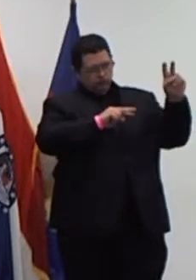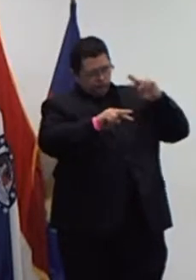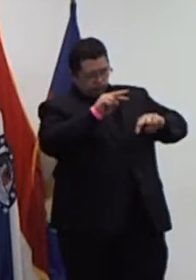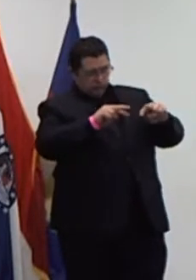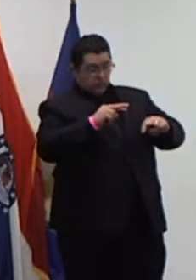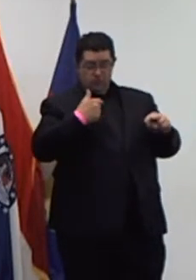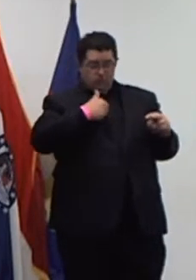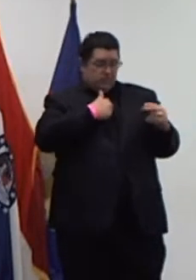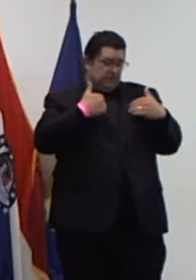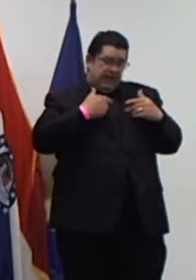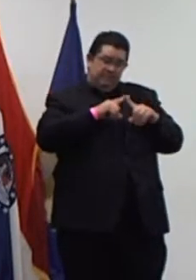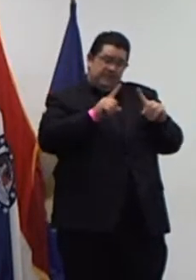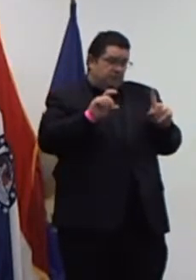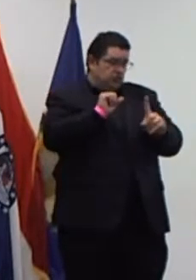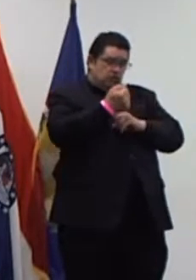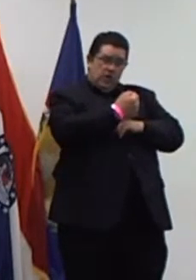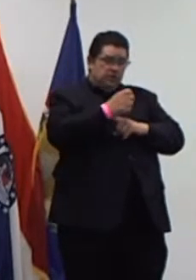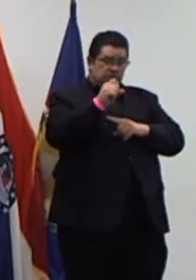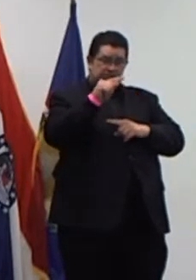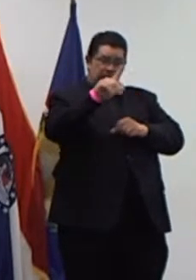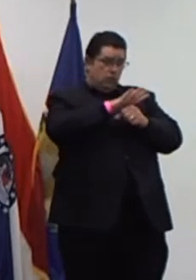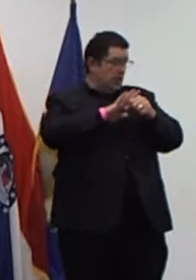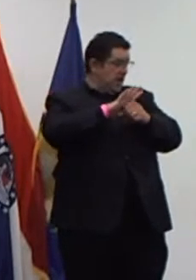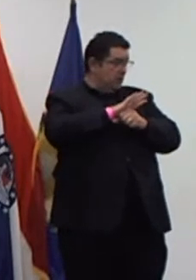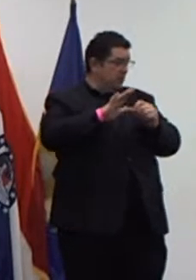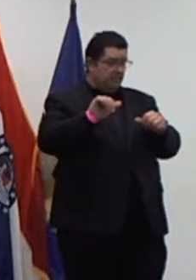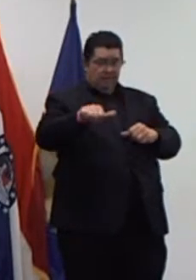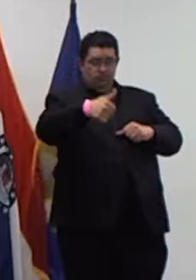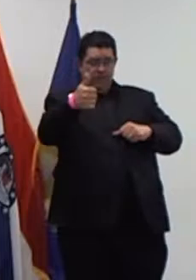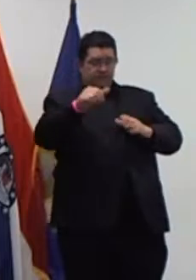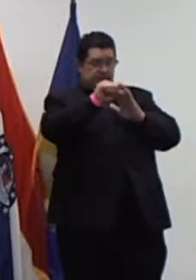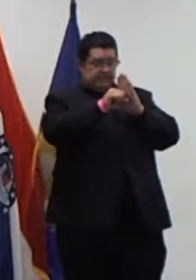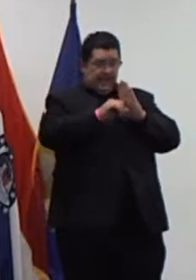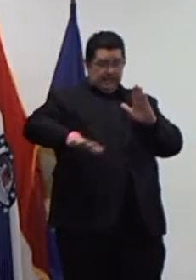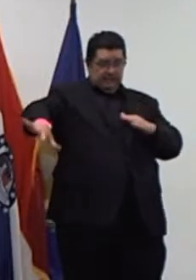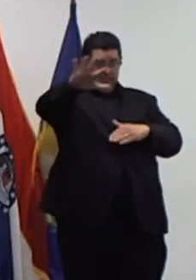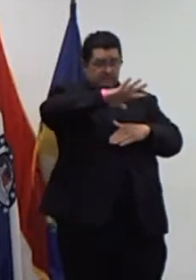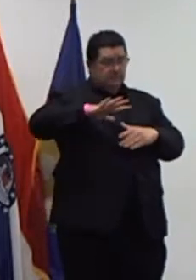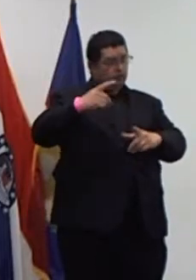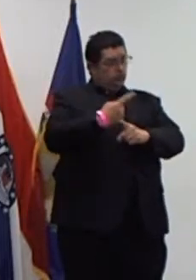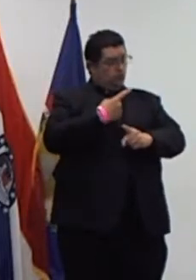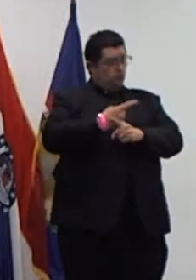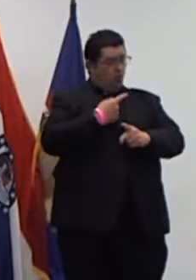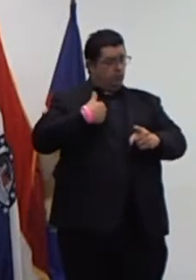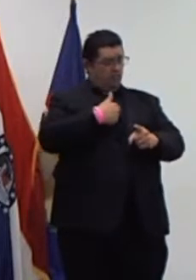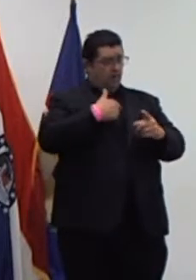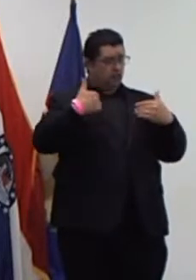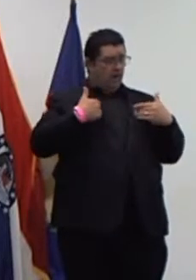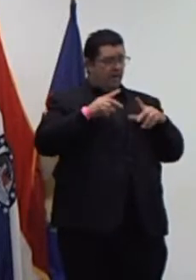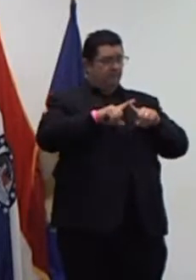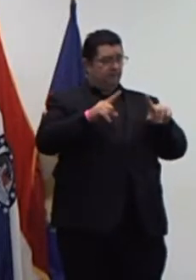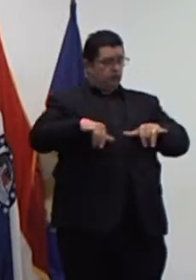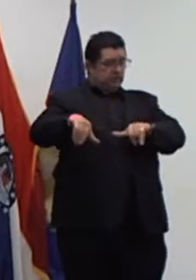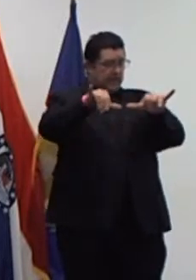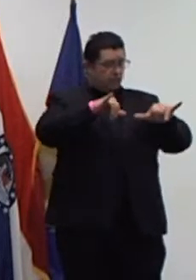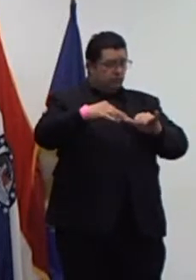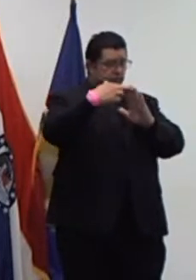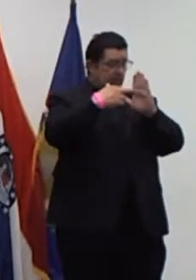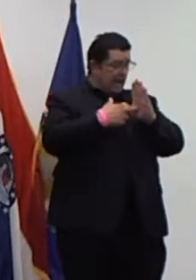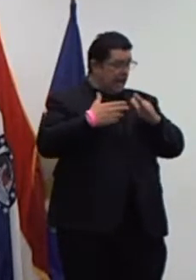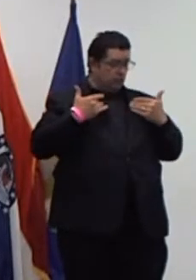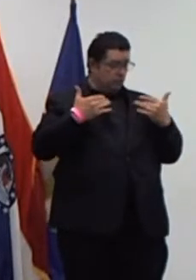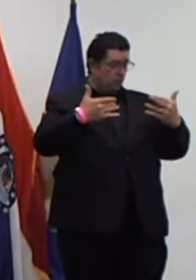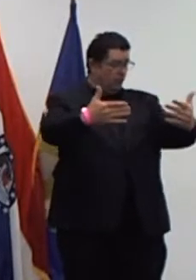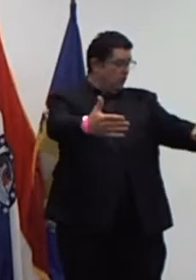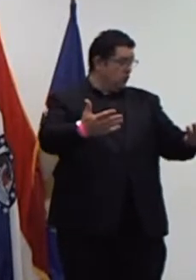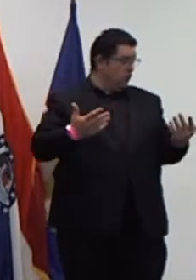in the St. Louis region, especially St. Louis County, than the rest of the state, and it's appropriate for us to have different standards and guidelines as we move forward. We expect